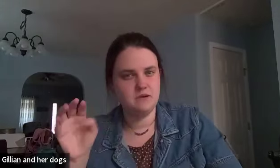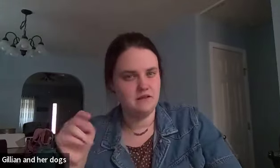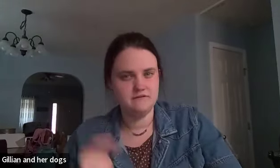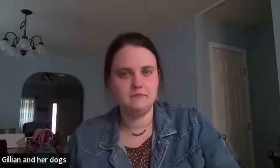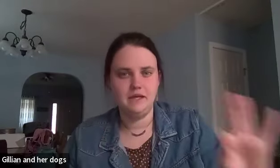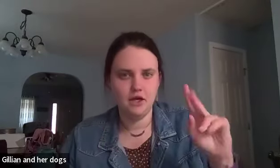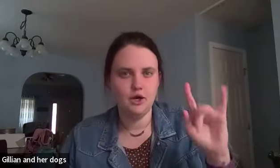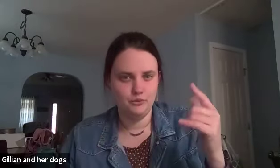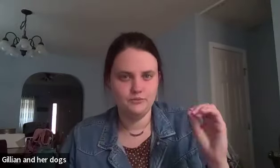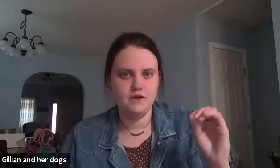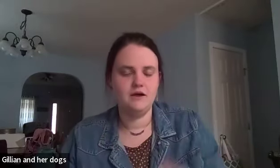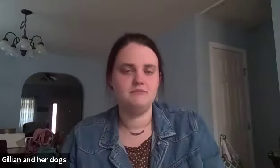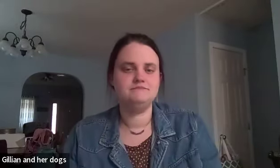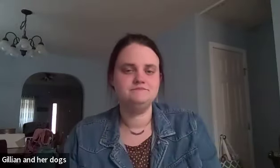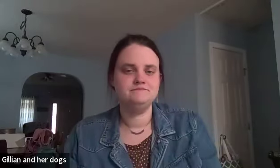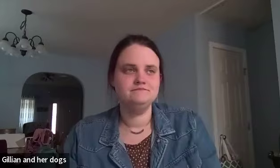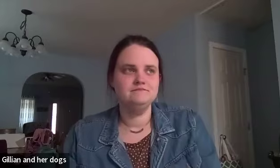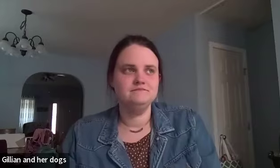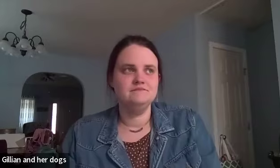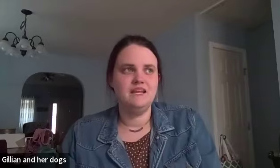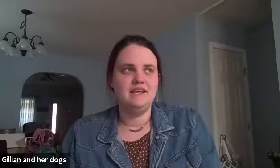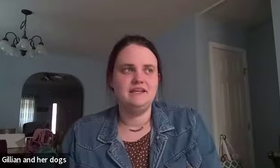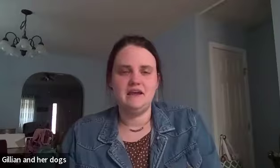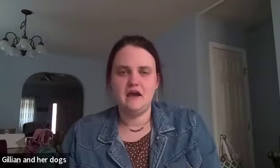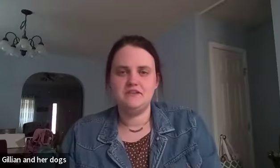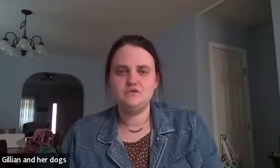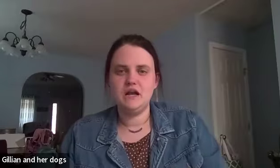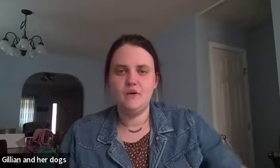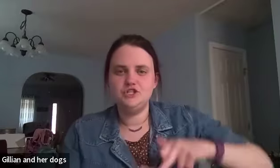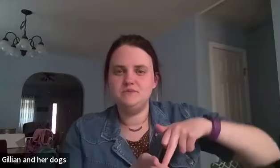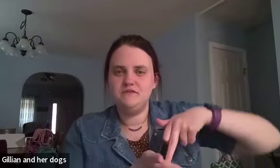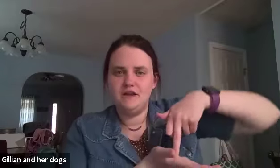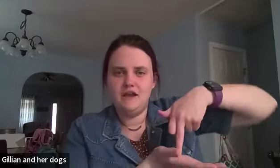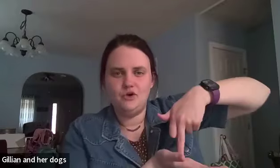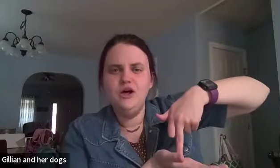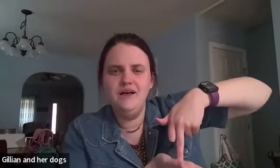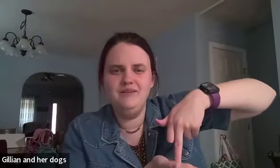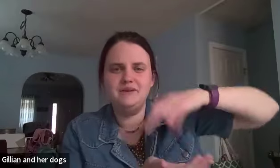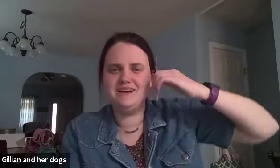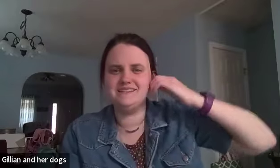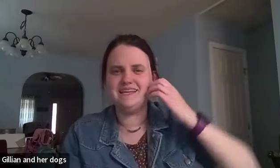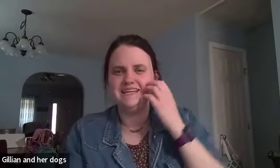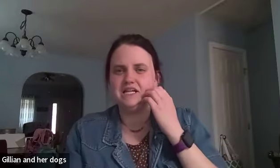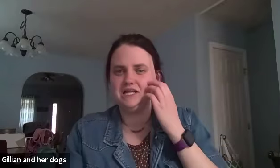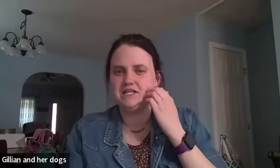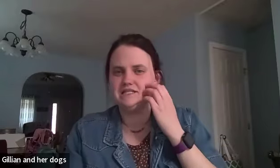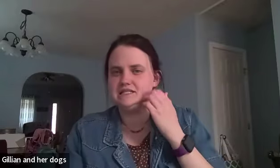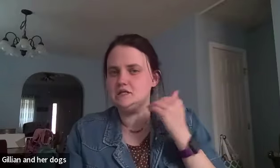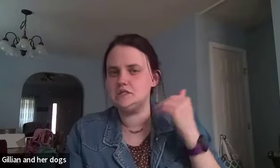spell it, flamingo. Um, yeah, this one I would just be very careful because it still